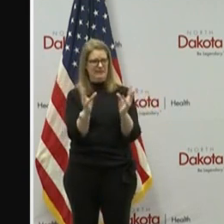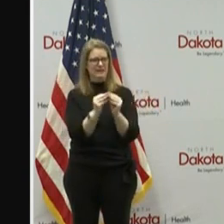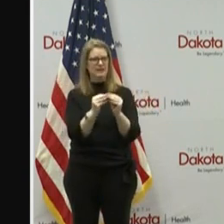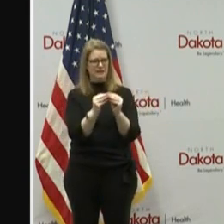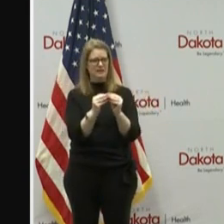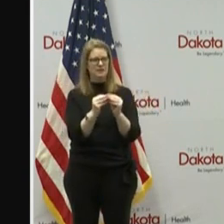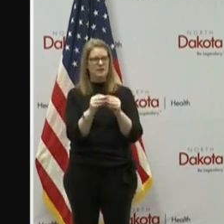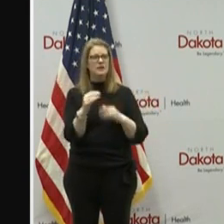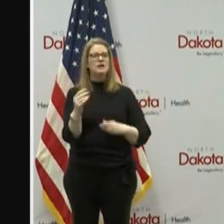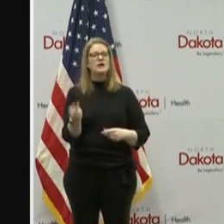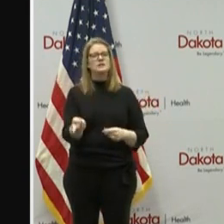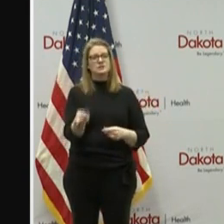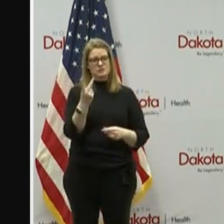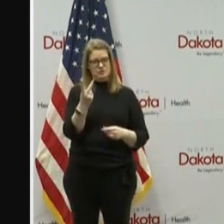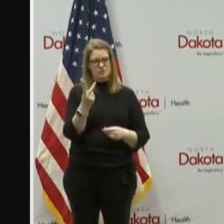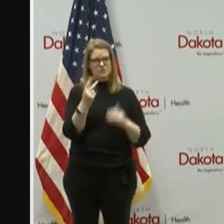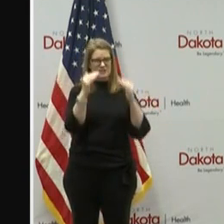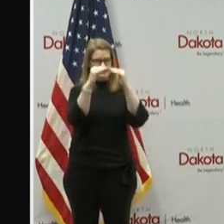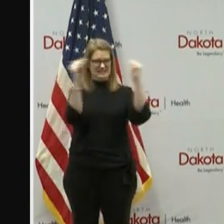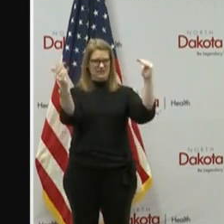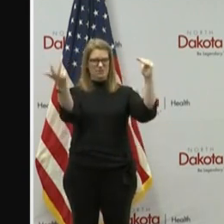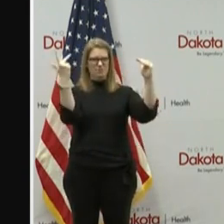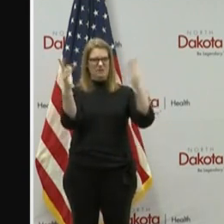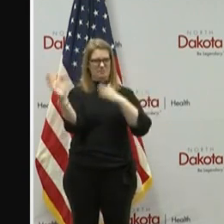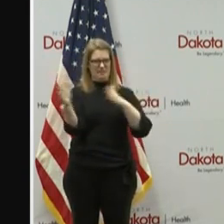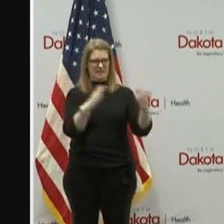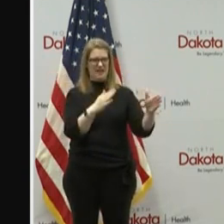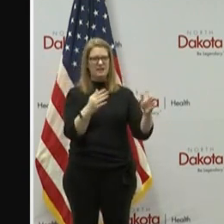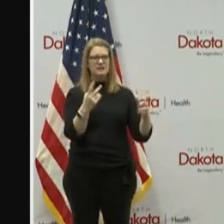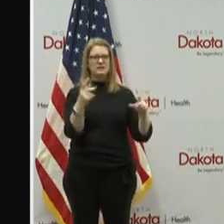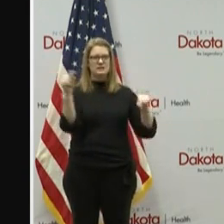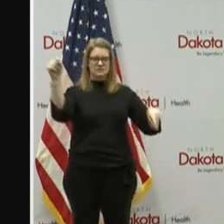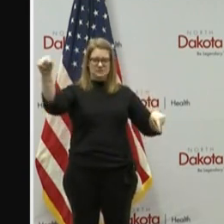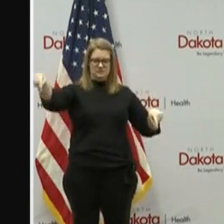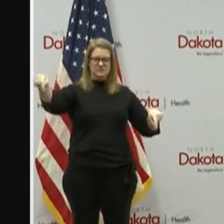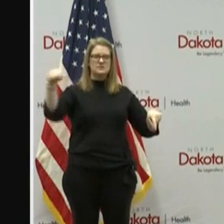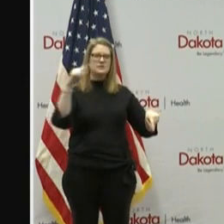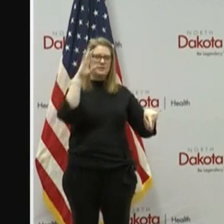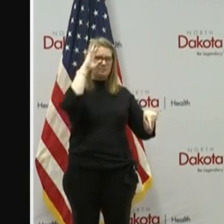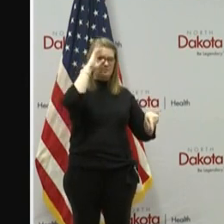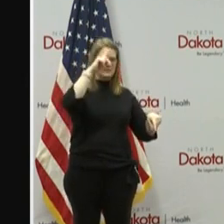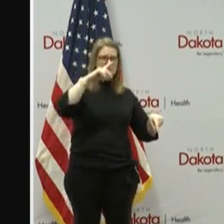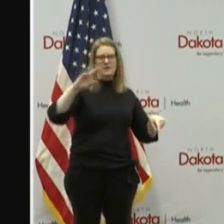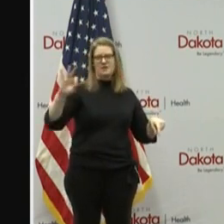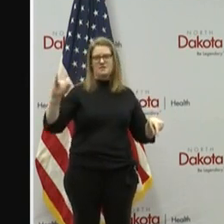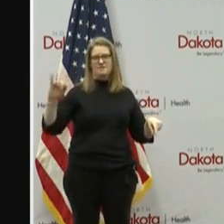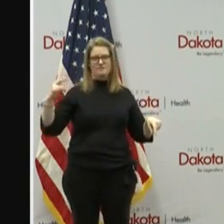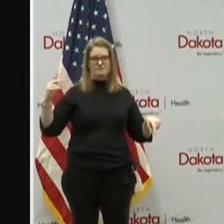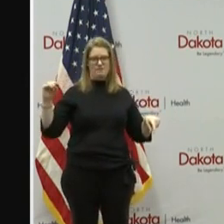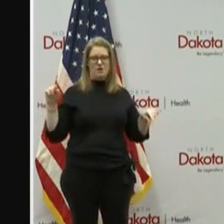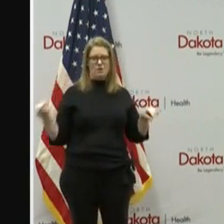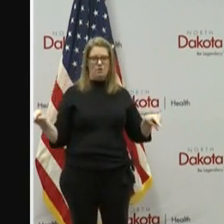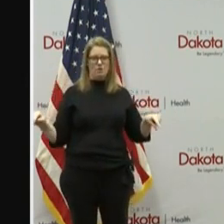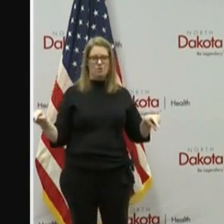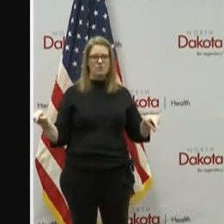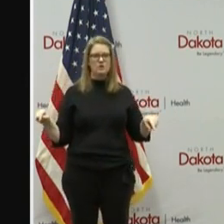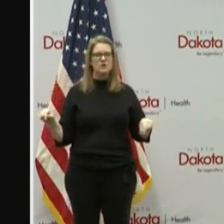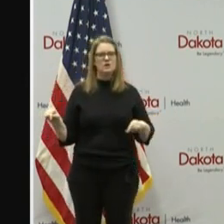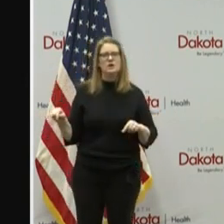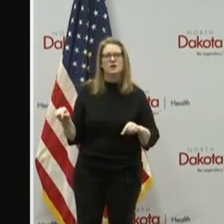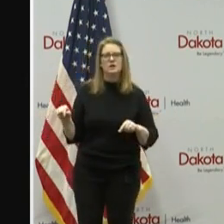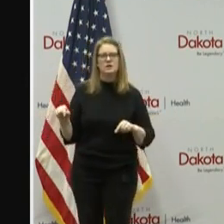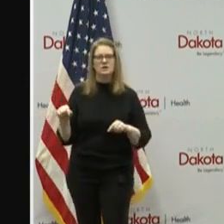at for a Tier 3 plan would be both Bismarck and Fargo. As you know, we've